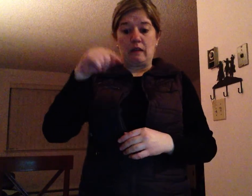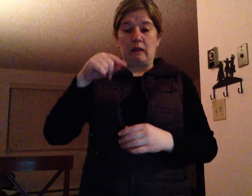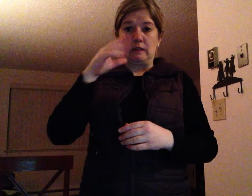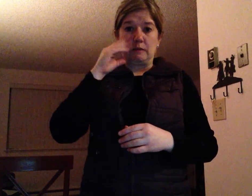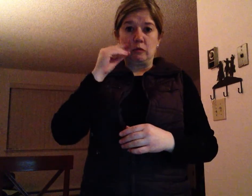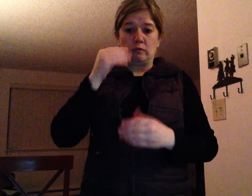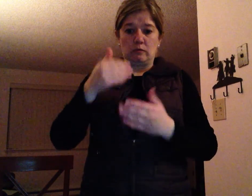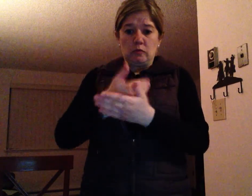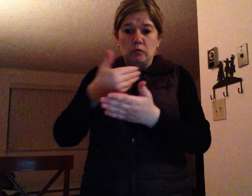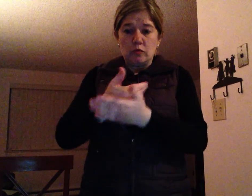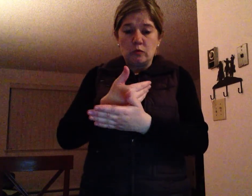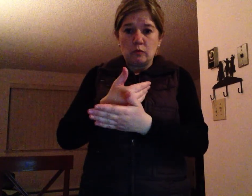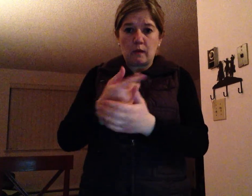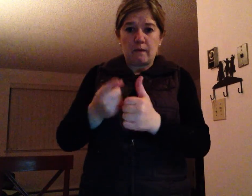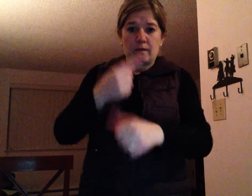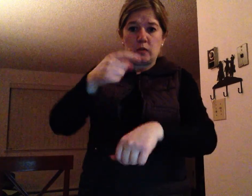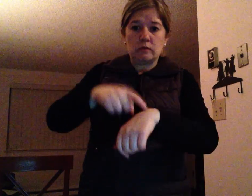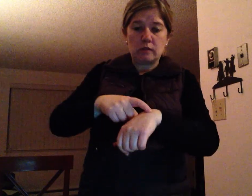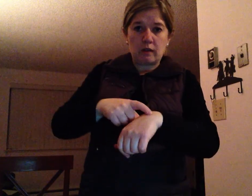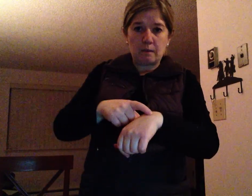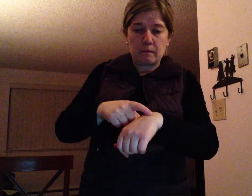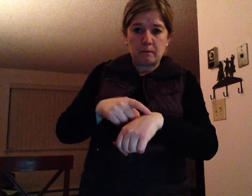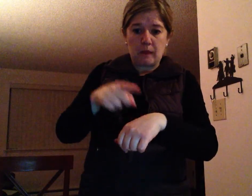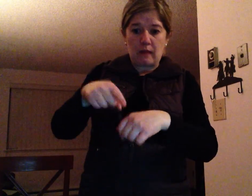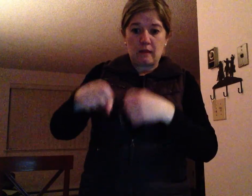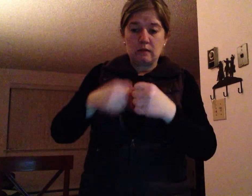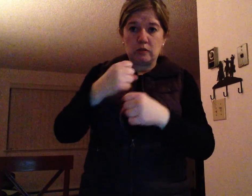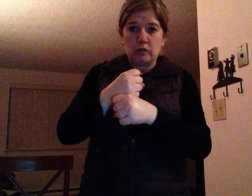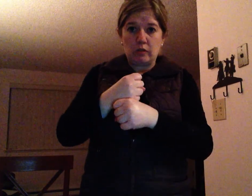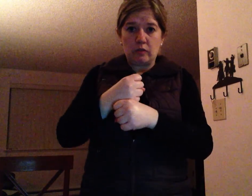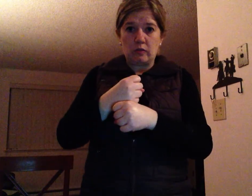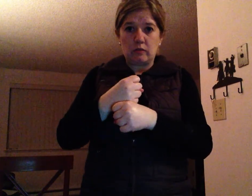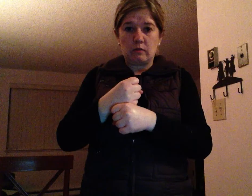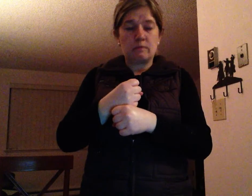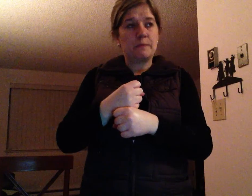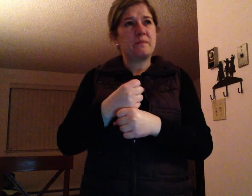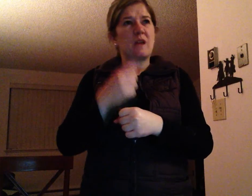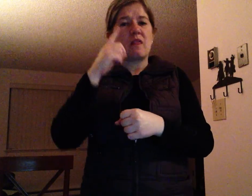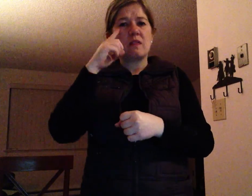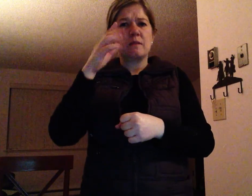first time you've done this year, I'm going to give you 10 minutes and see if you can make an interesting